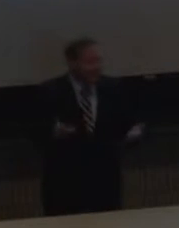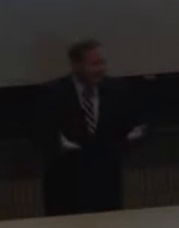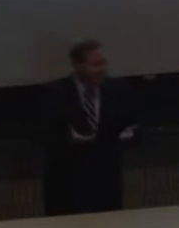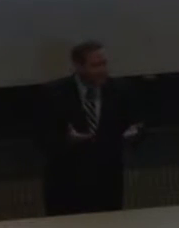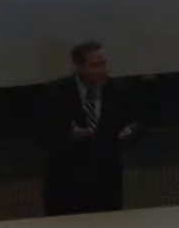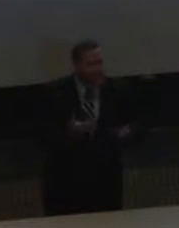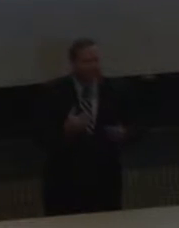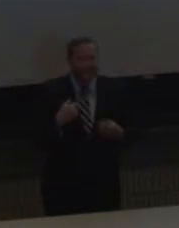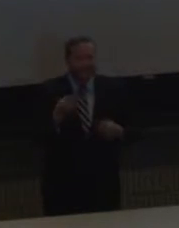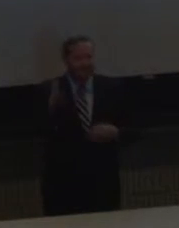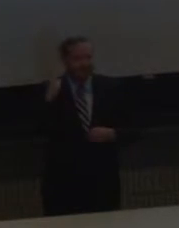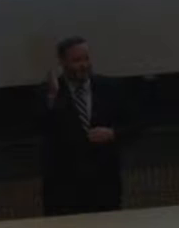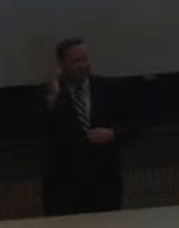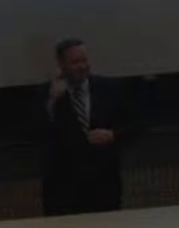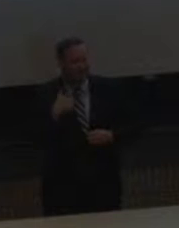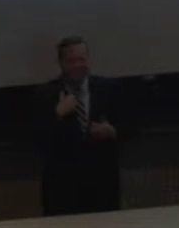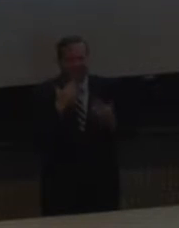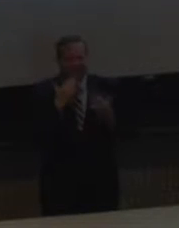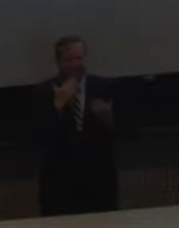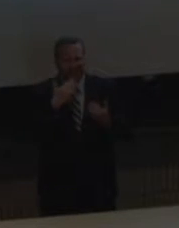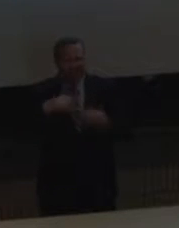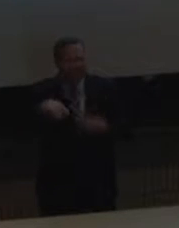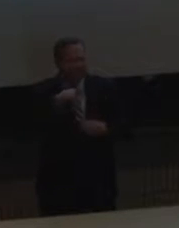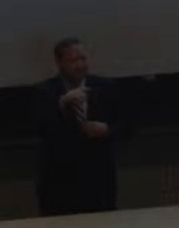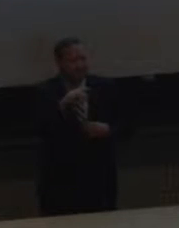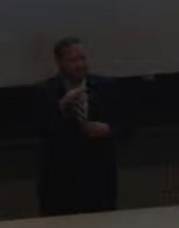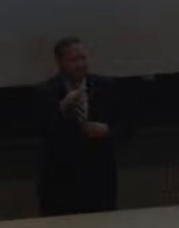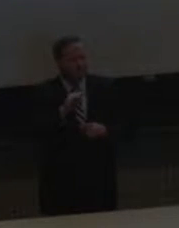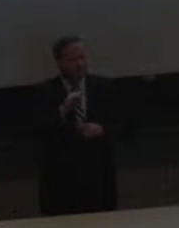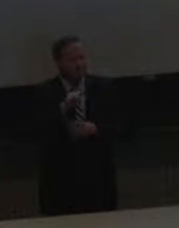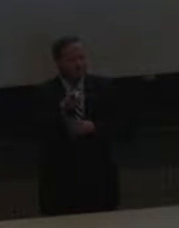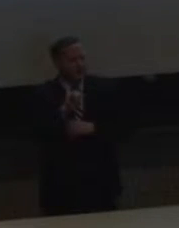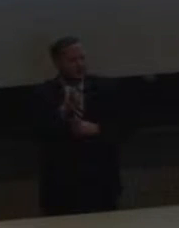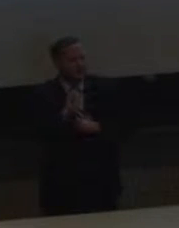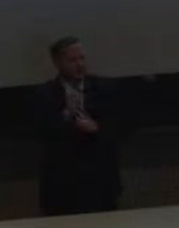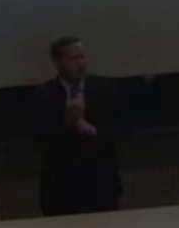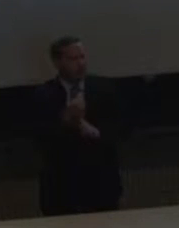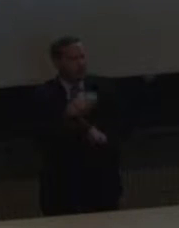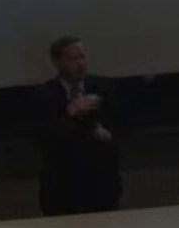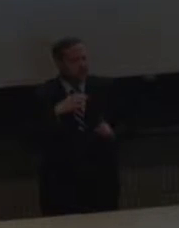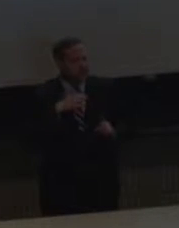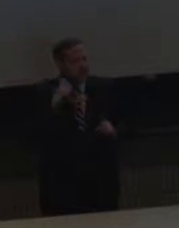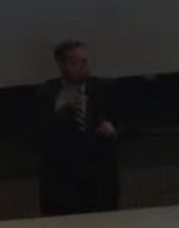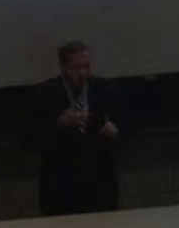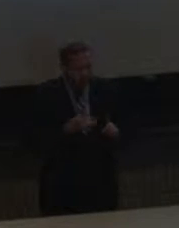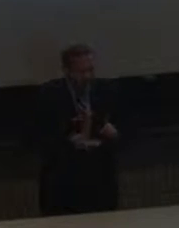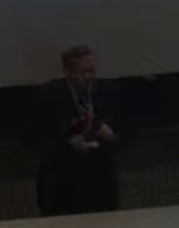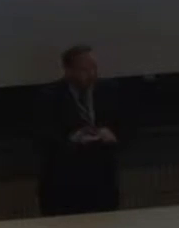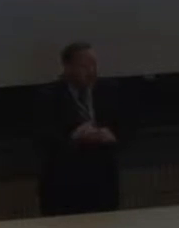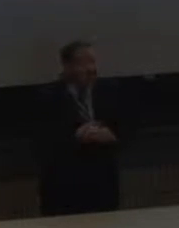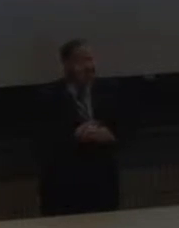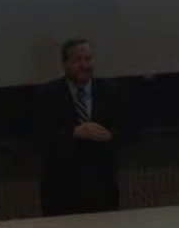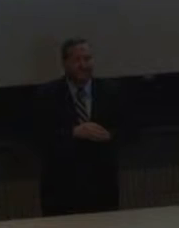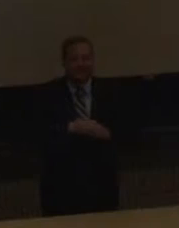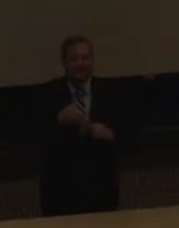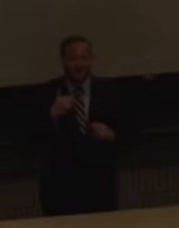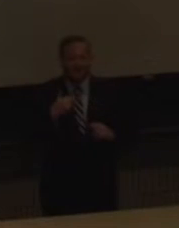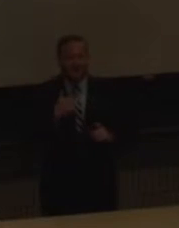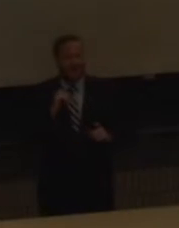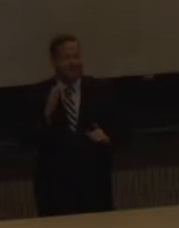I'm very happy to be back here at BCC. Thank you so much for inviting me, and I appreciate the Multicultural